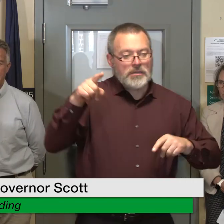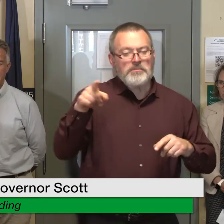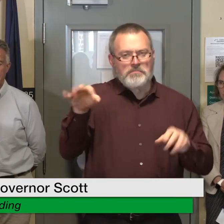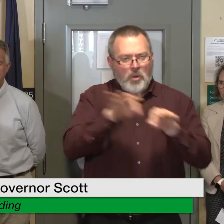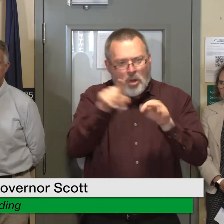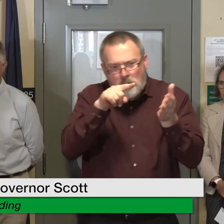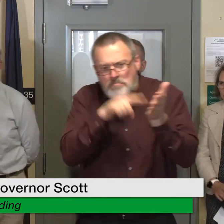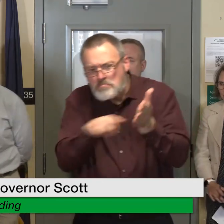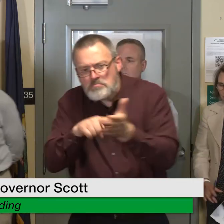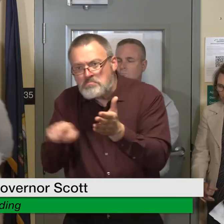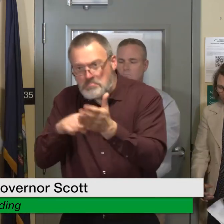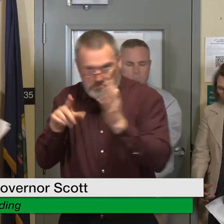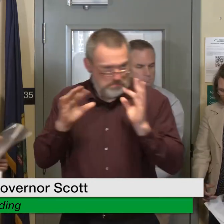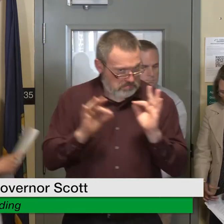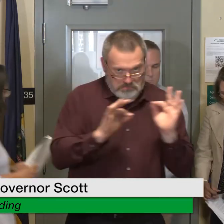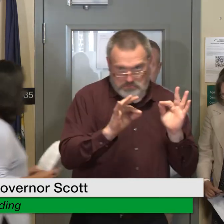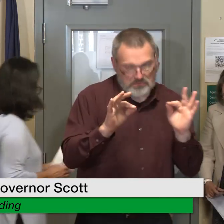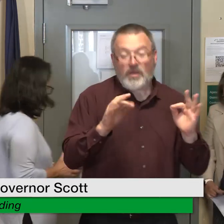Governor Scott.